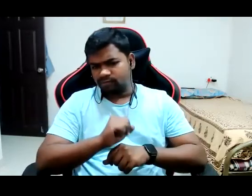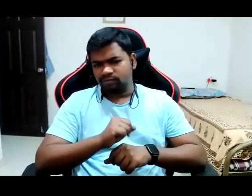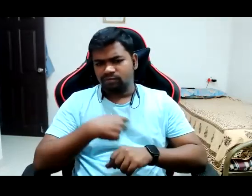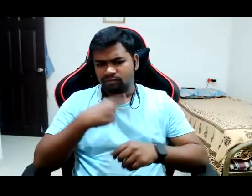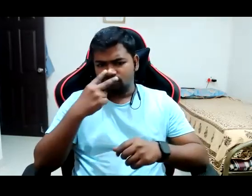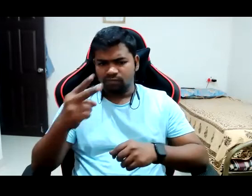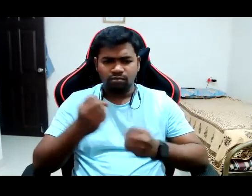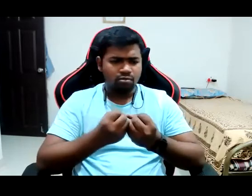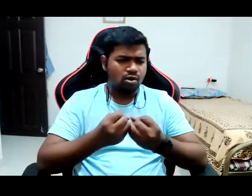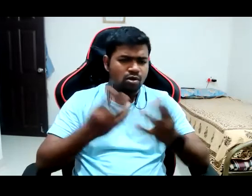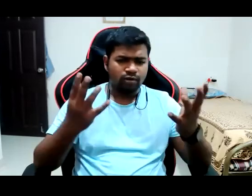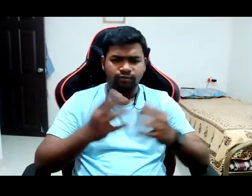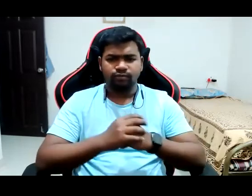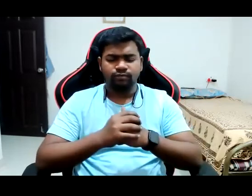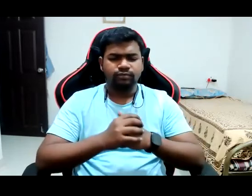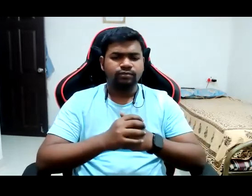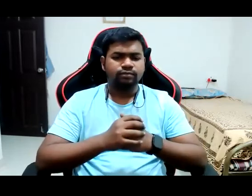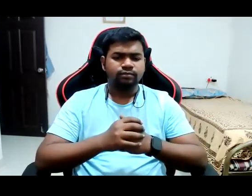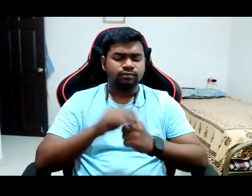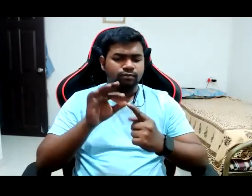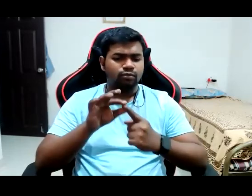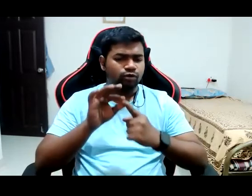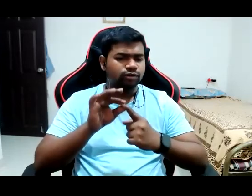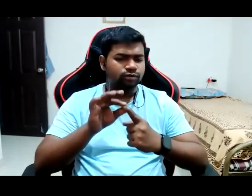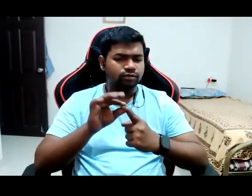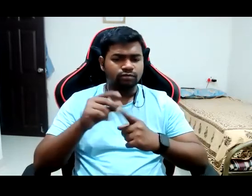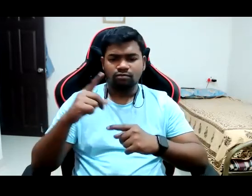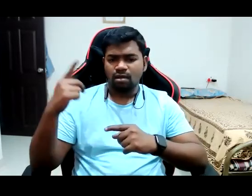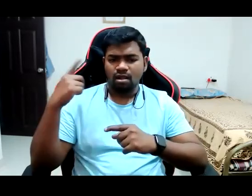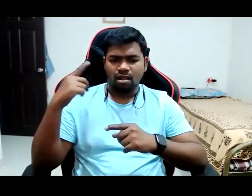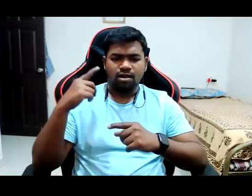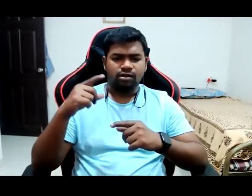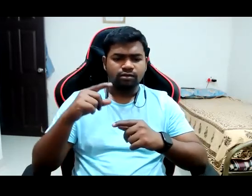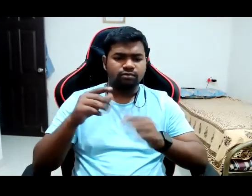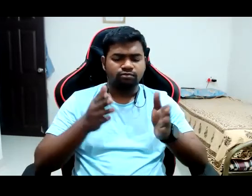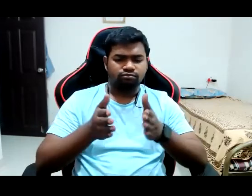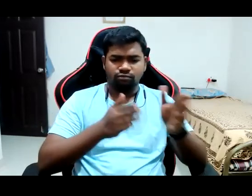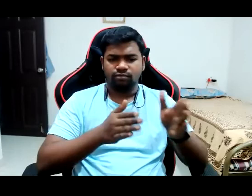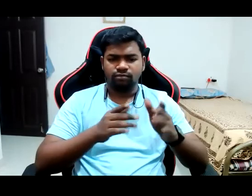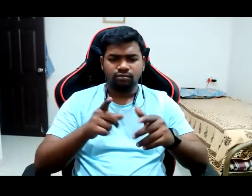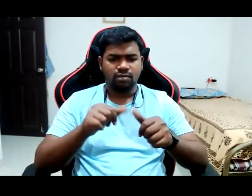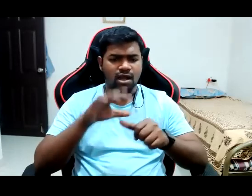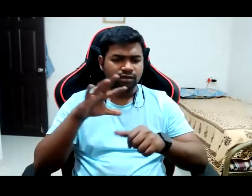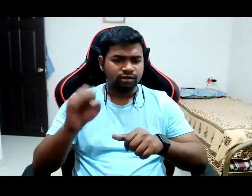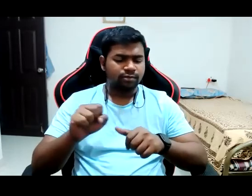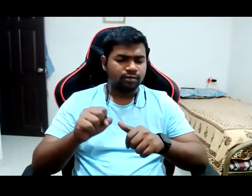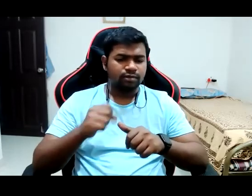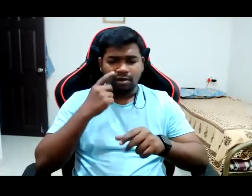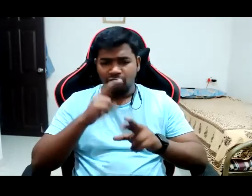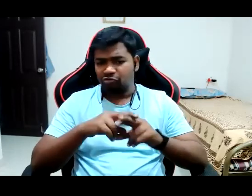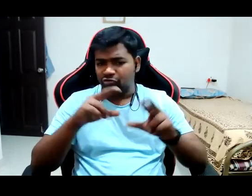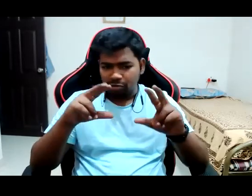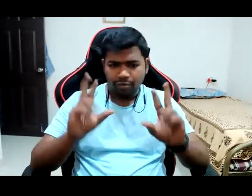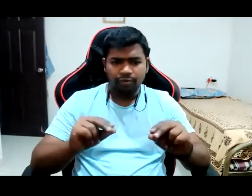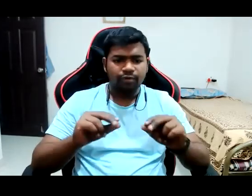lot of potential. Later, once the product is ready, making sure it's accessible. If it's not, how can they